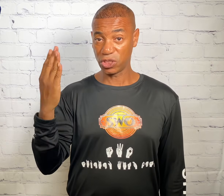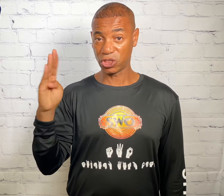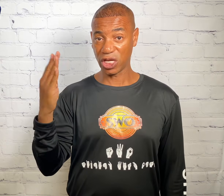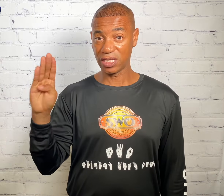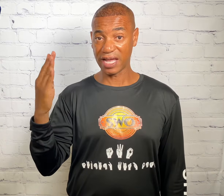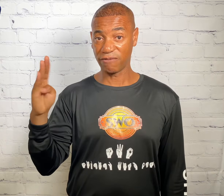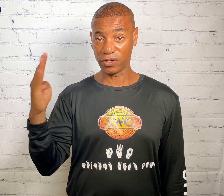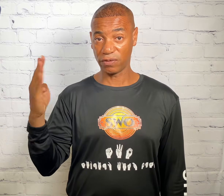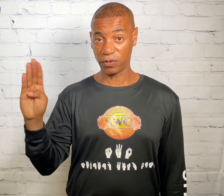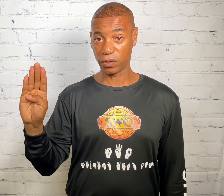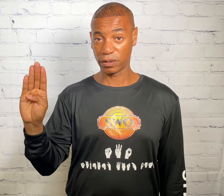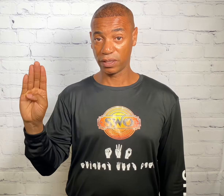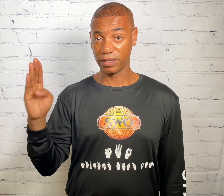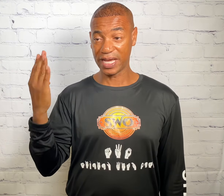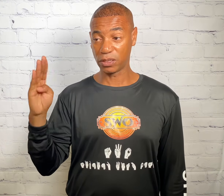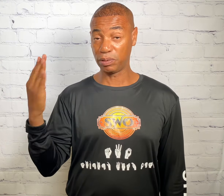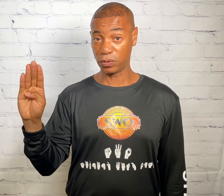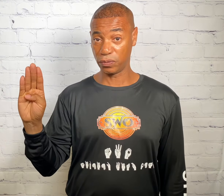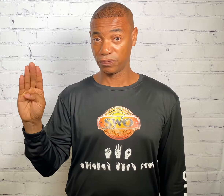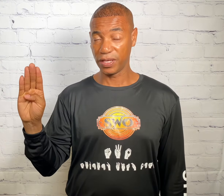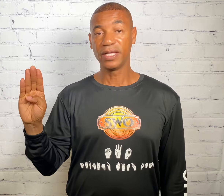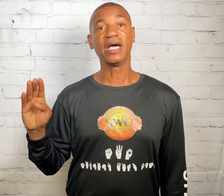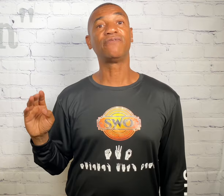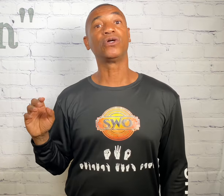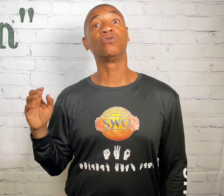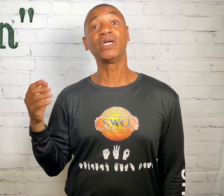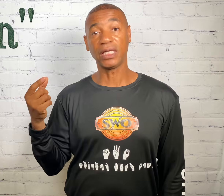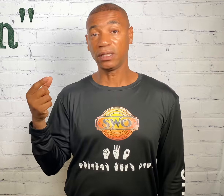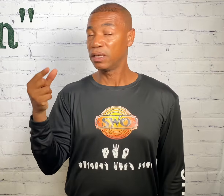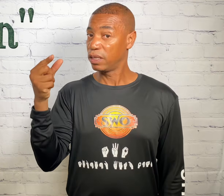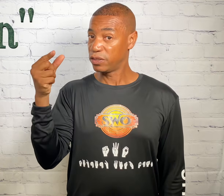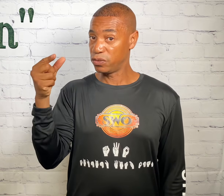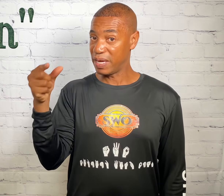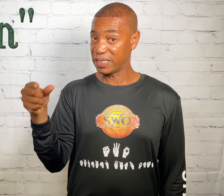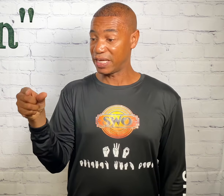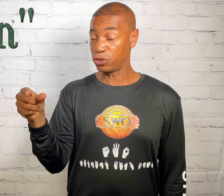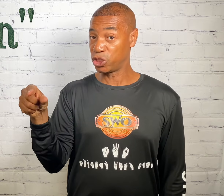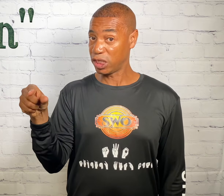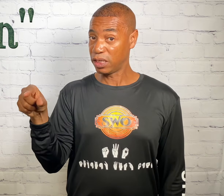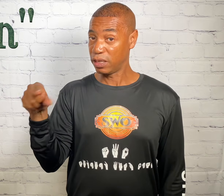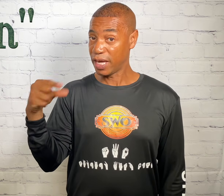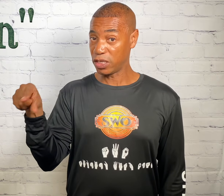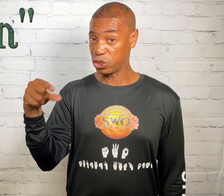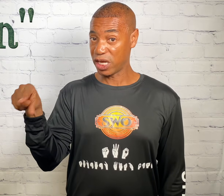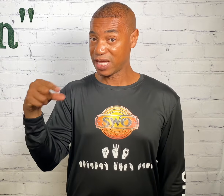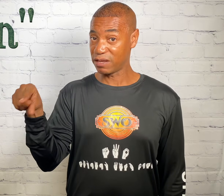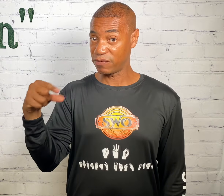just shape that in front of the viewer. That's blue. Now for green, you make the letter G and you shake that in front of